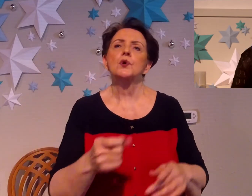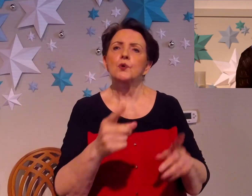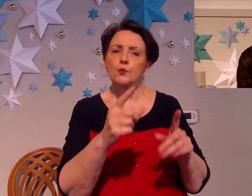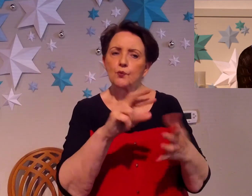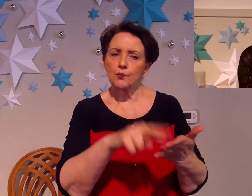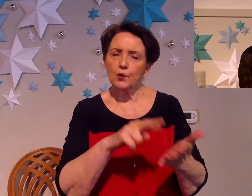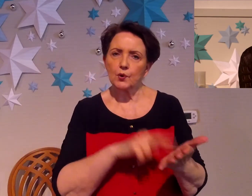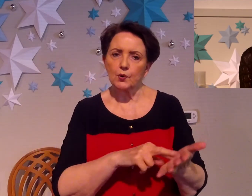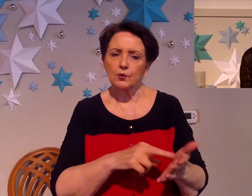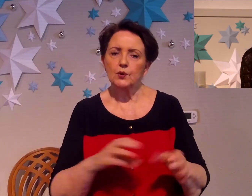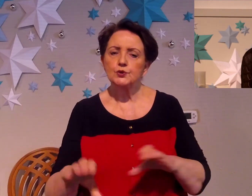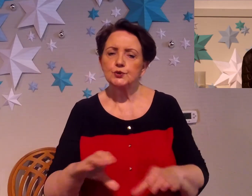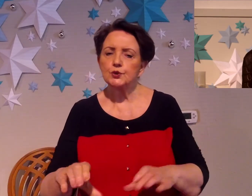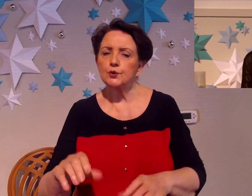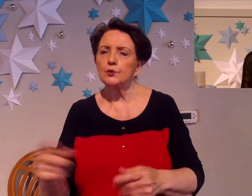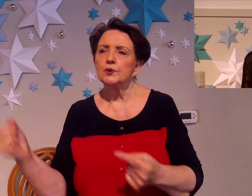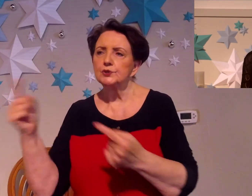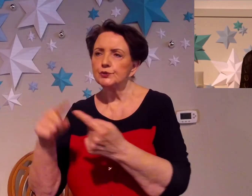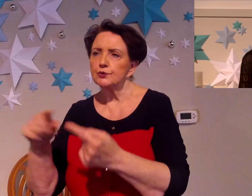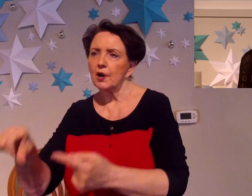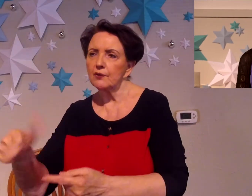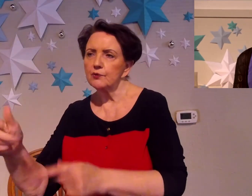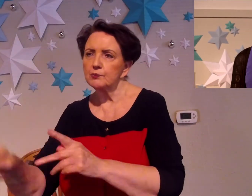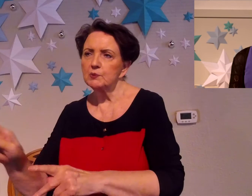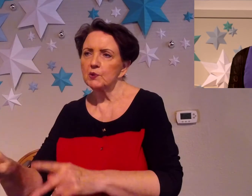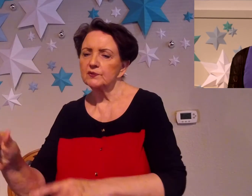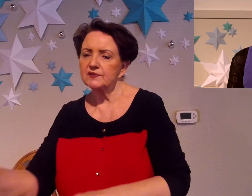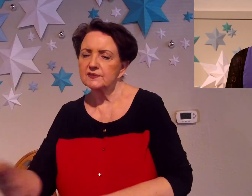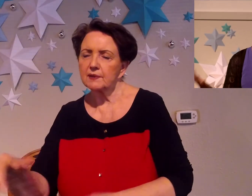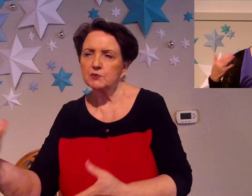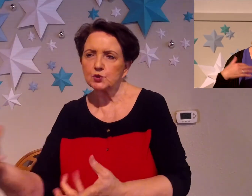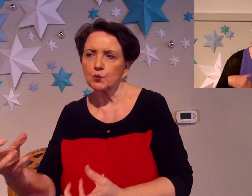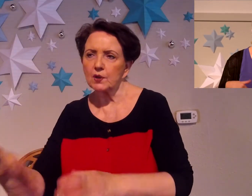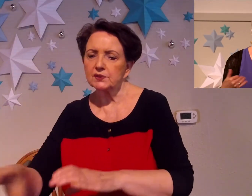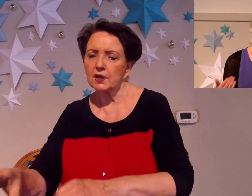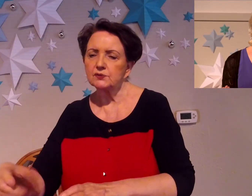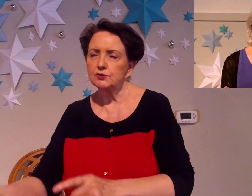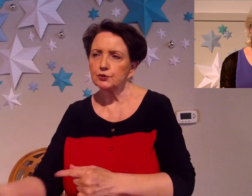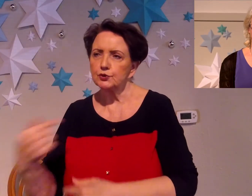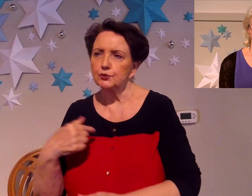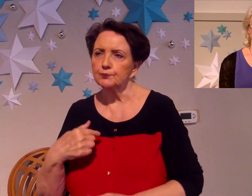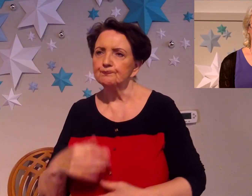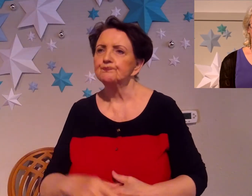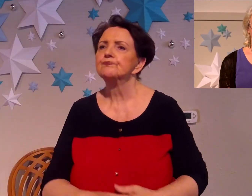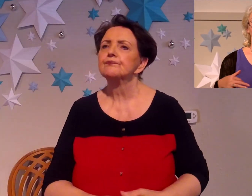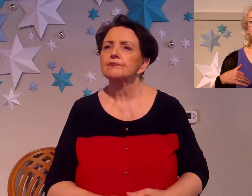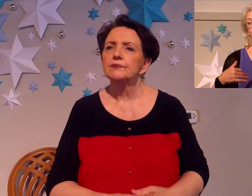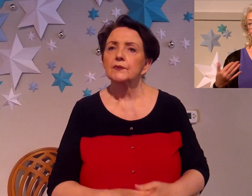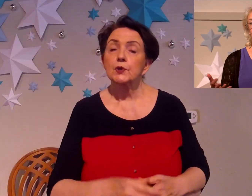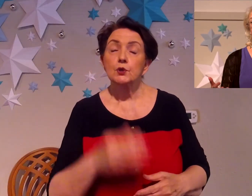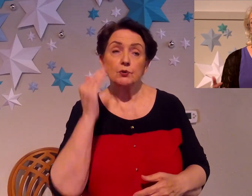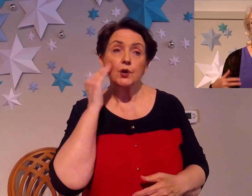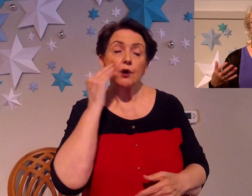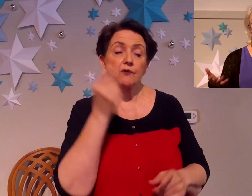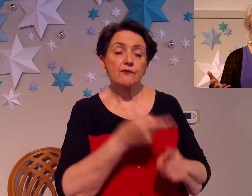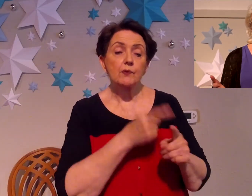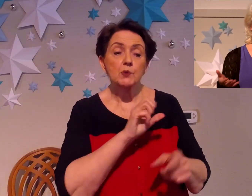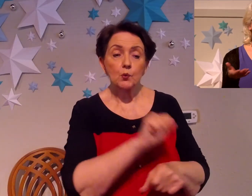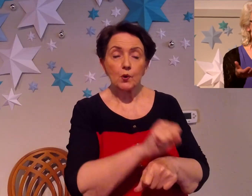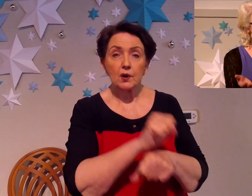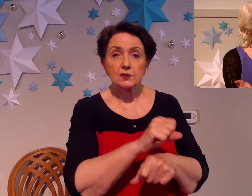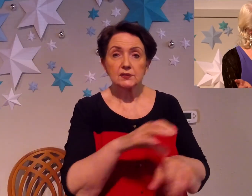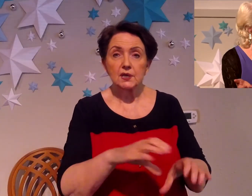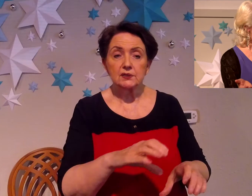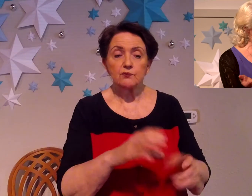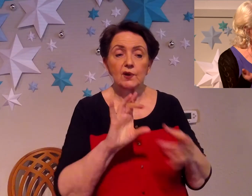you, right? Well, we know from the work that's been done in relationships that really what you want to do is do unto